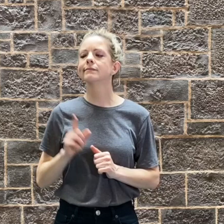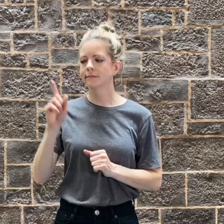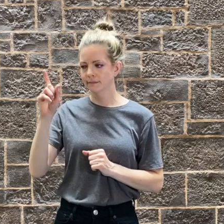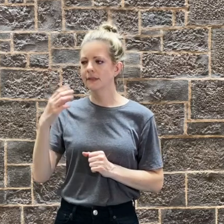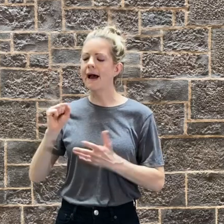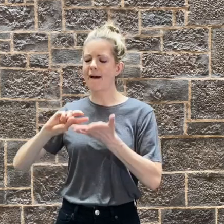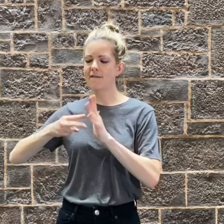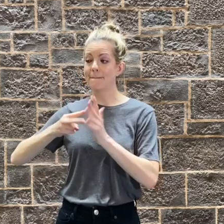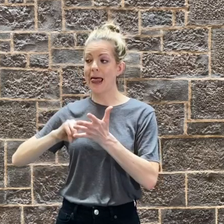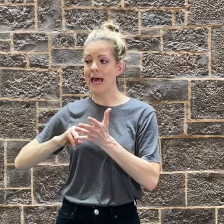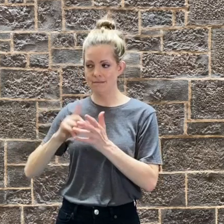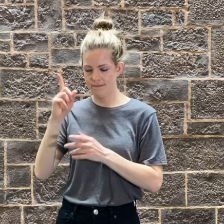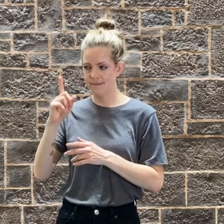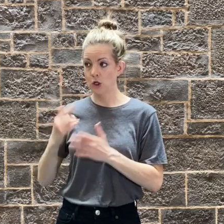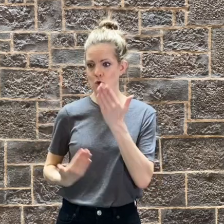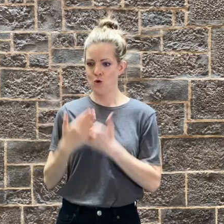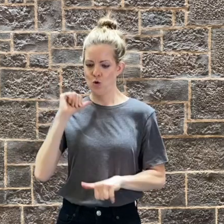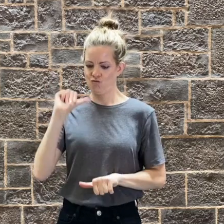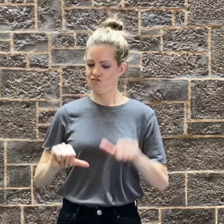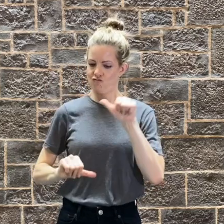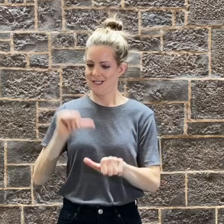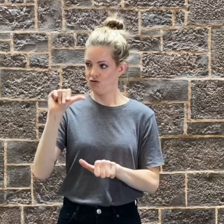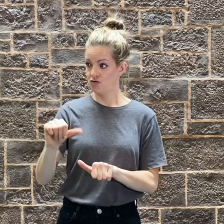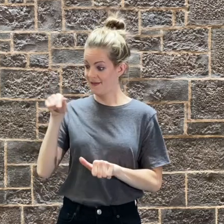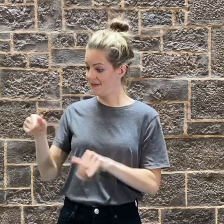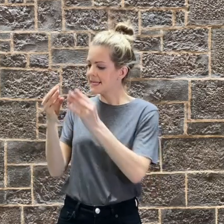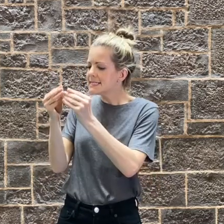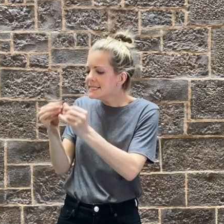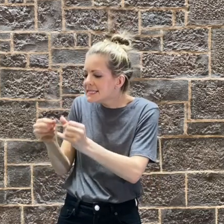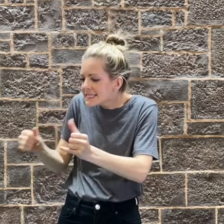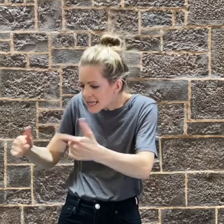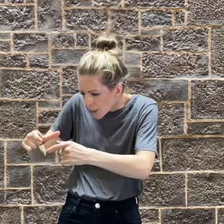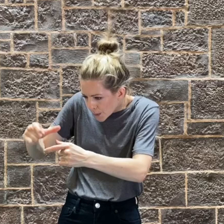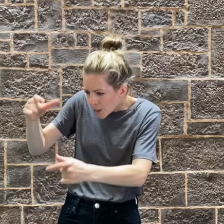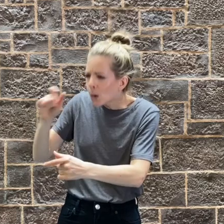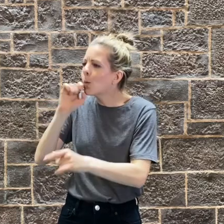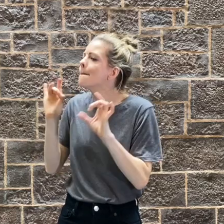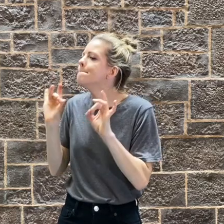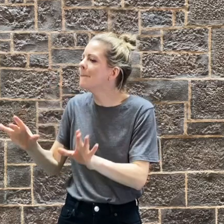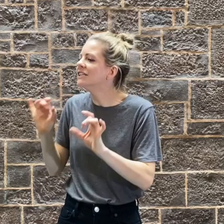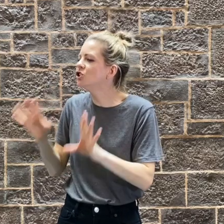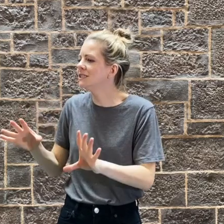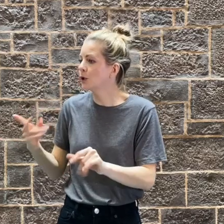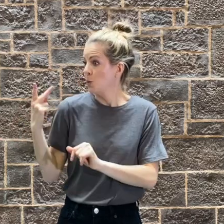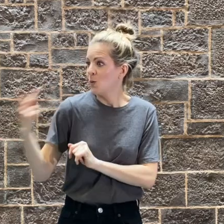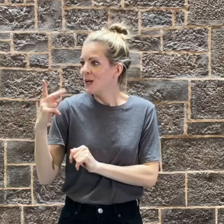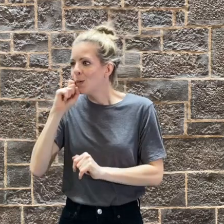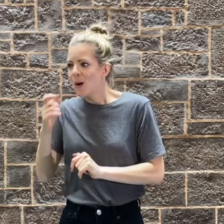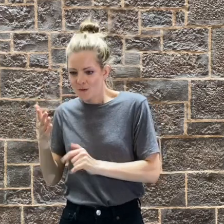Here's what we'll do, Ivor. We'll magic this sand back from wherever it went, unmixed and